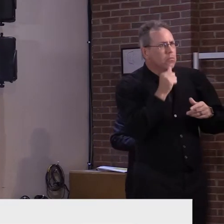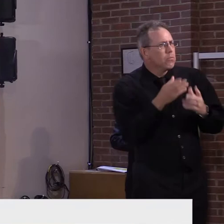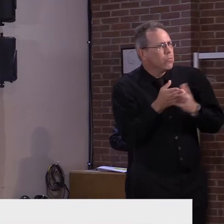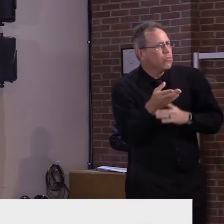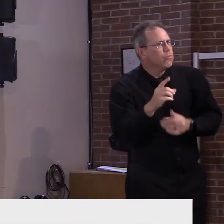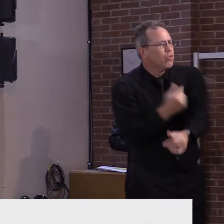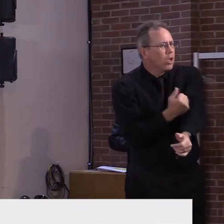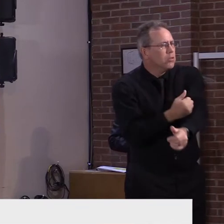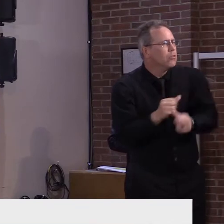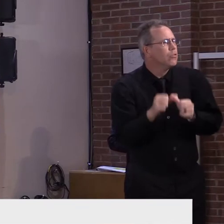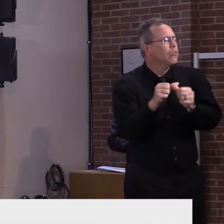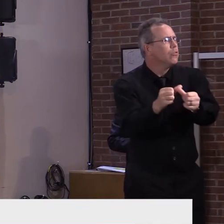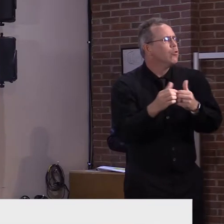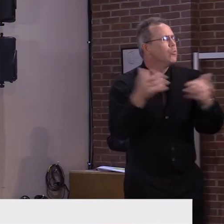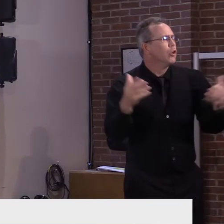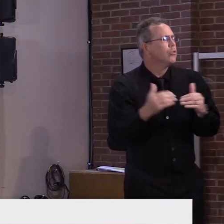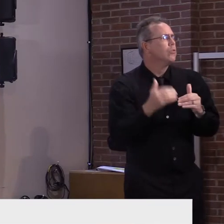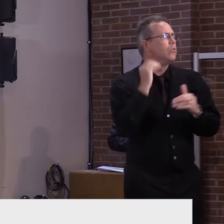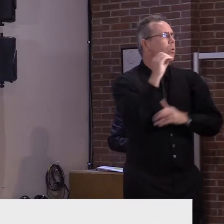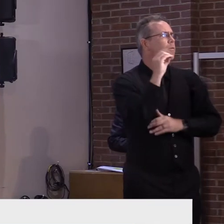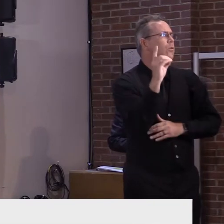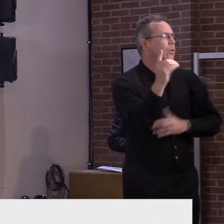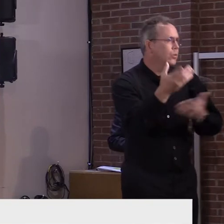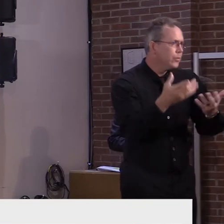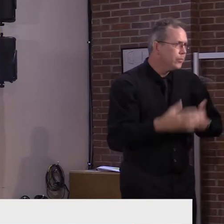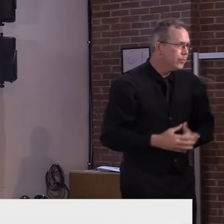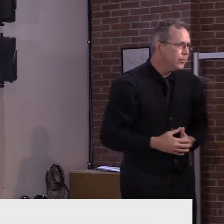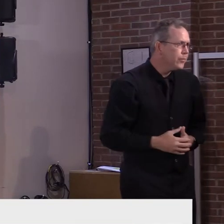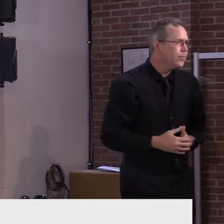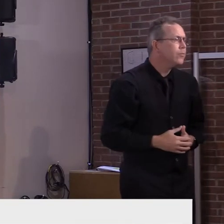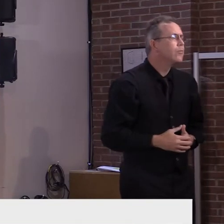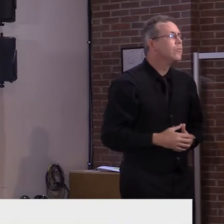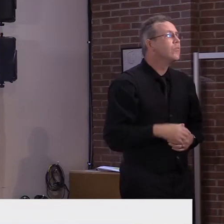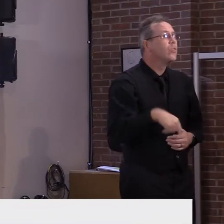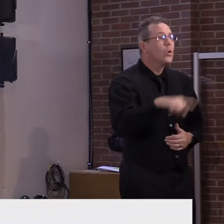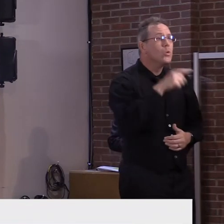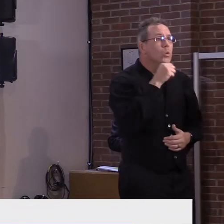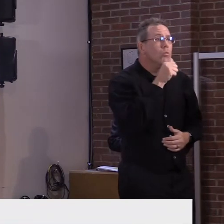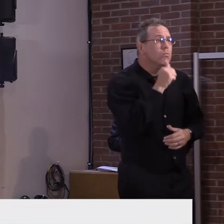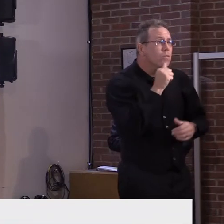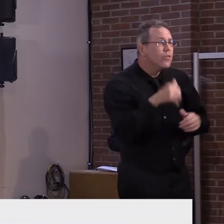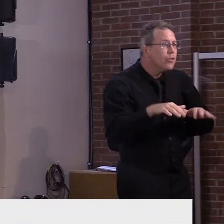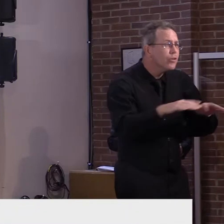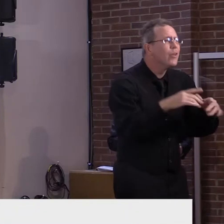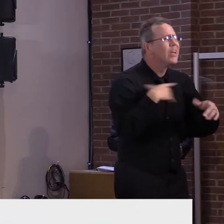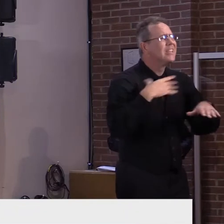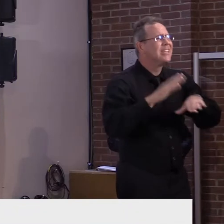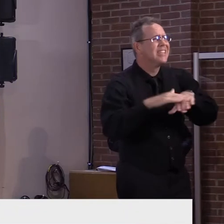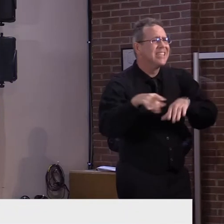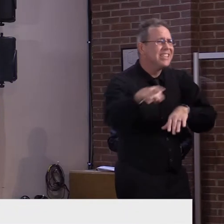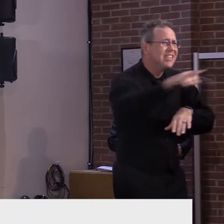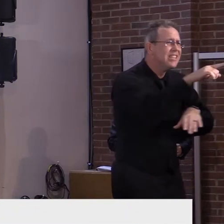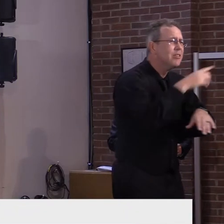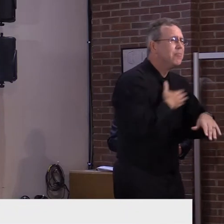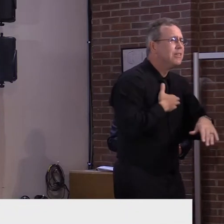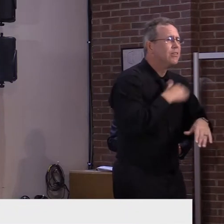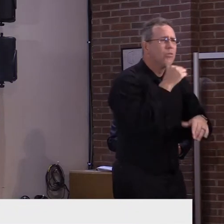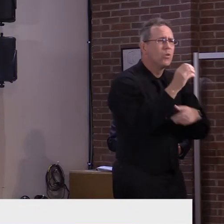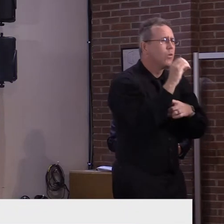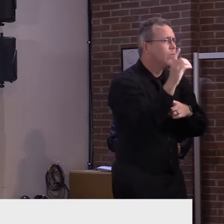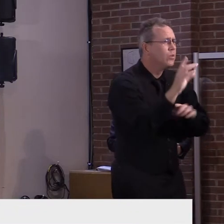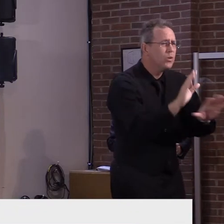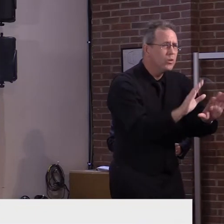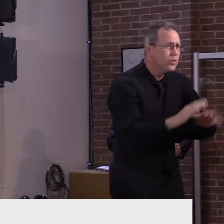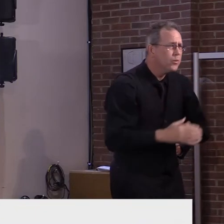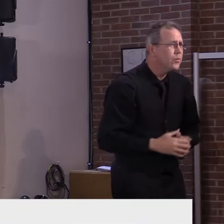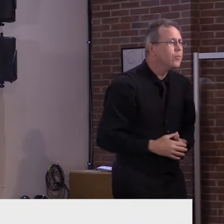know that help is waiting for you. There's currently no wait list for medically assisted treatment, also called